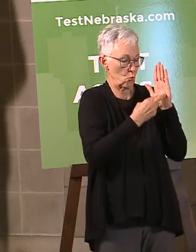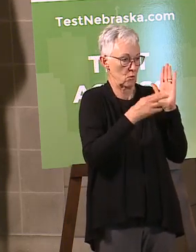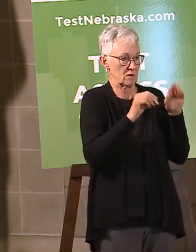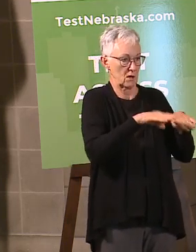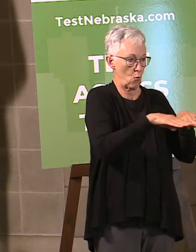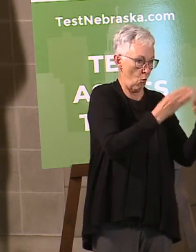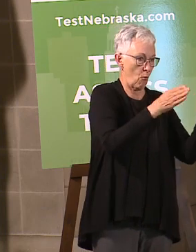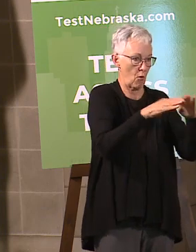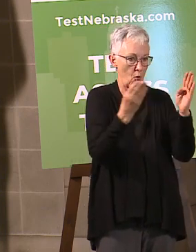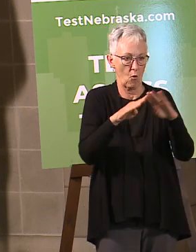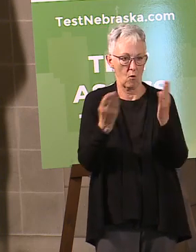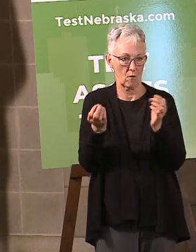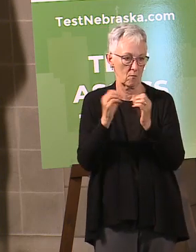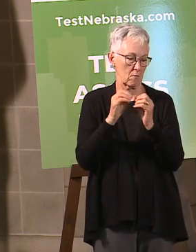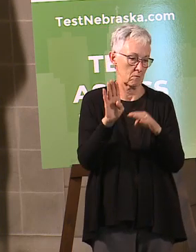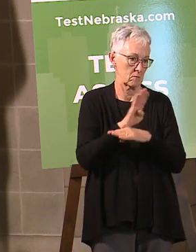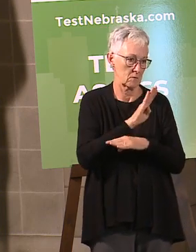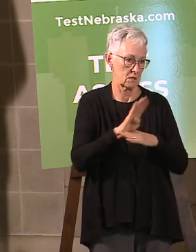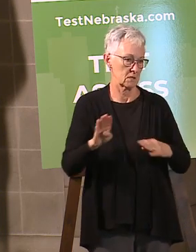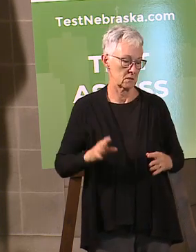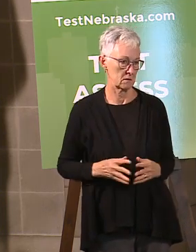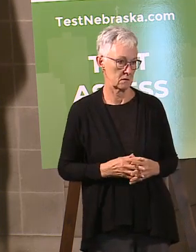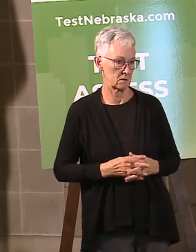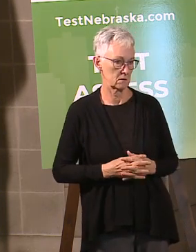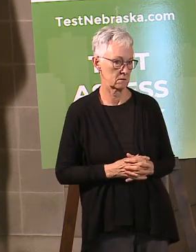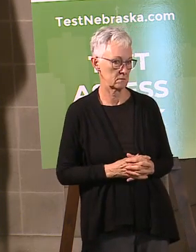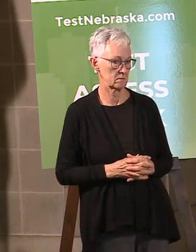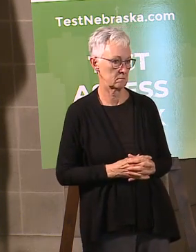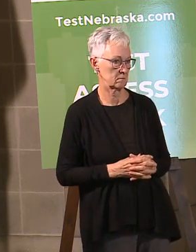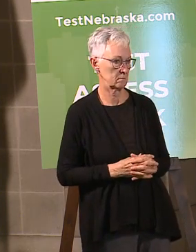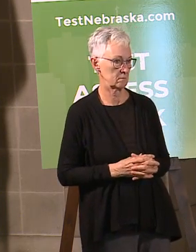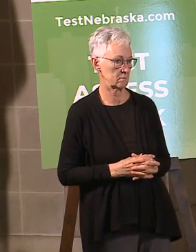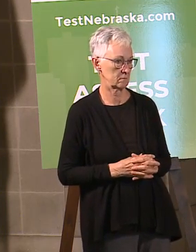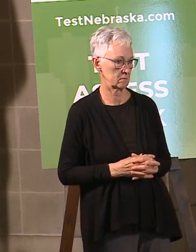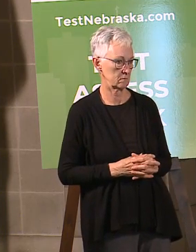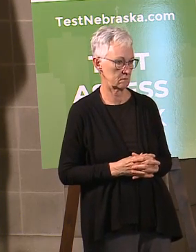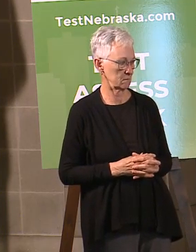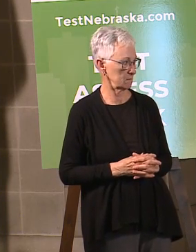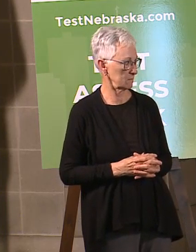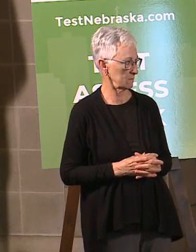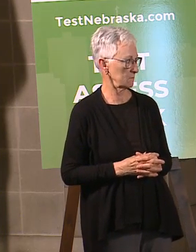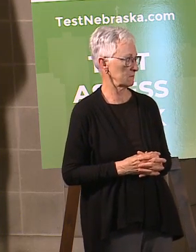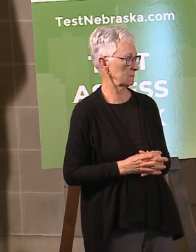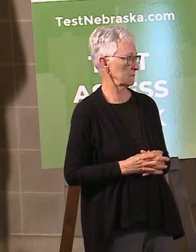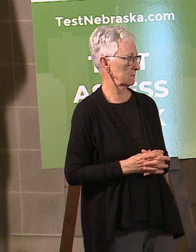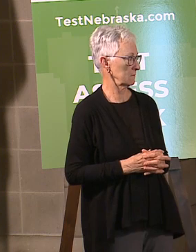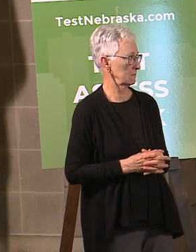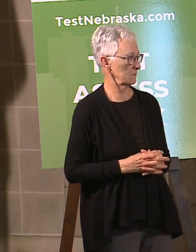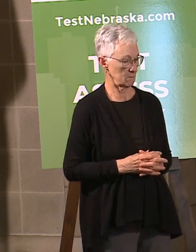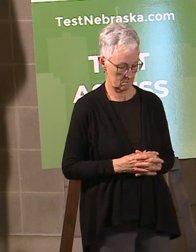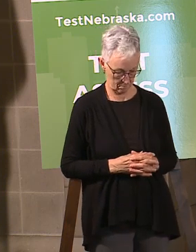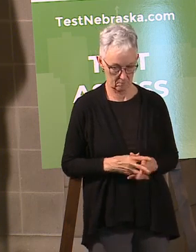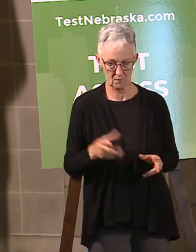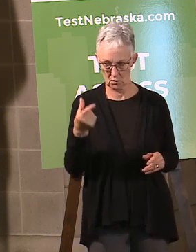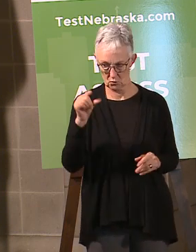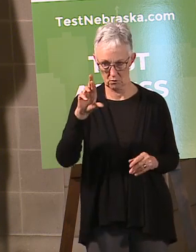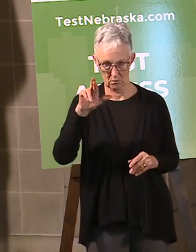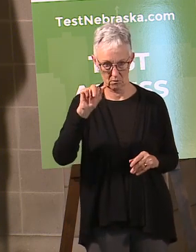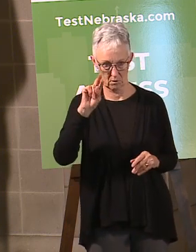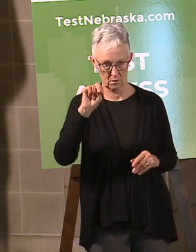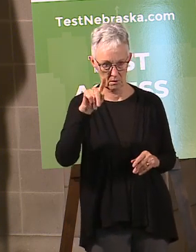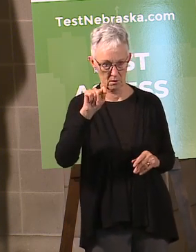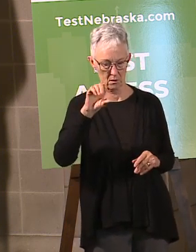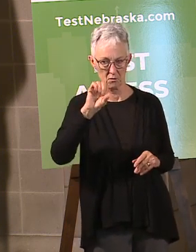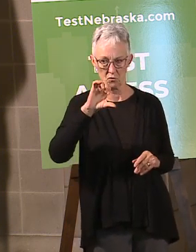in setting these new relaxed DHMs, and why are 4 counties that still under tighter rules? So Grant Schulte wants to know who we're working